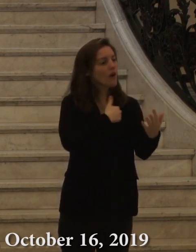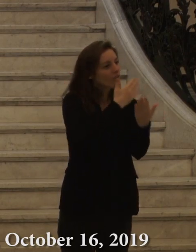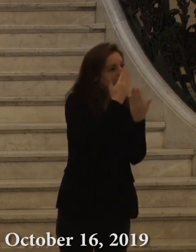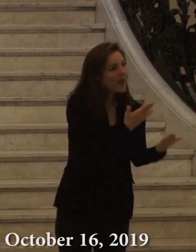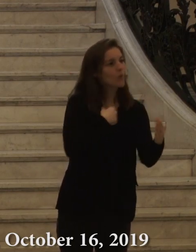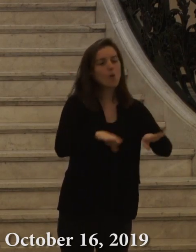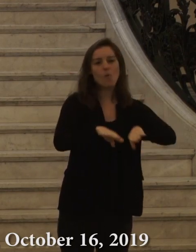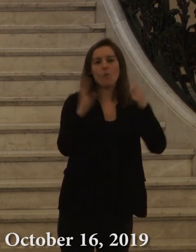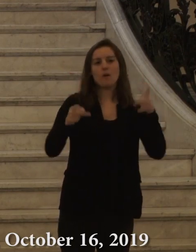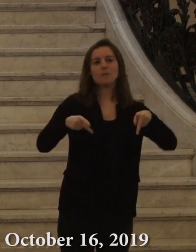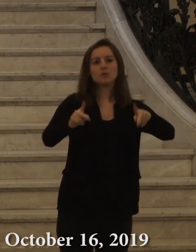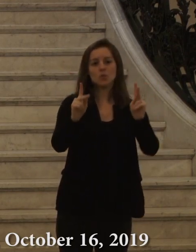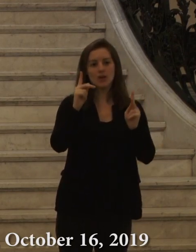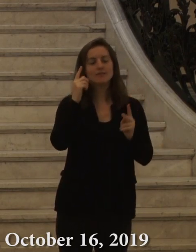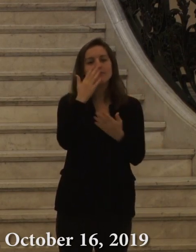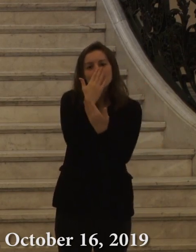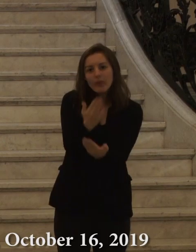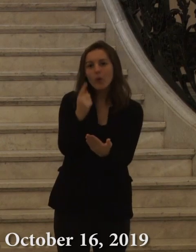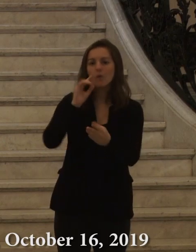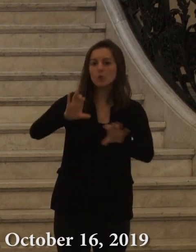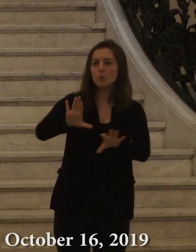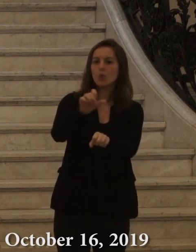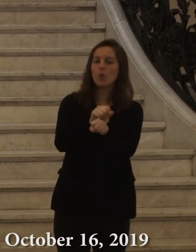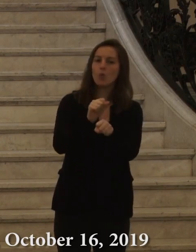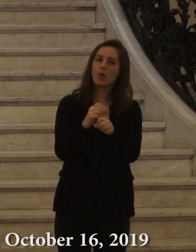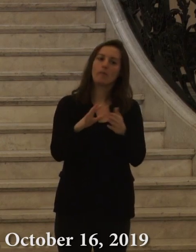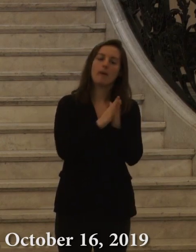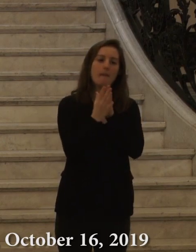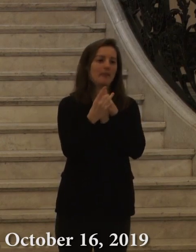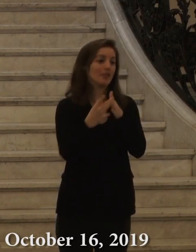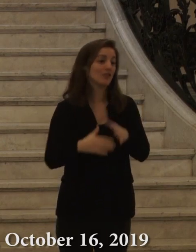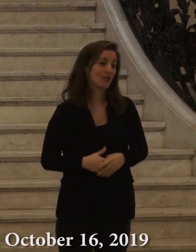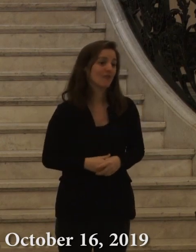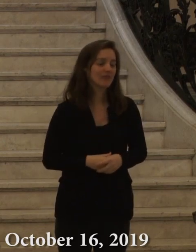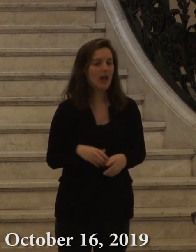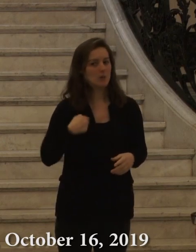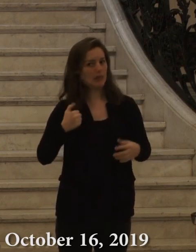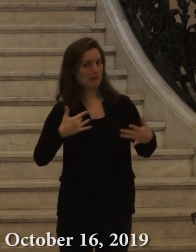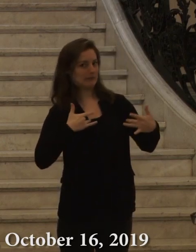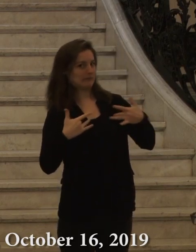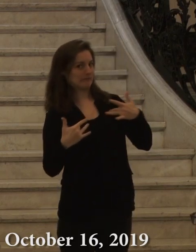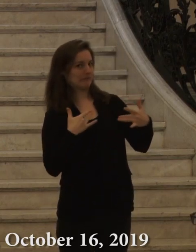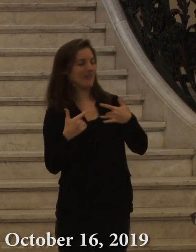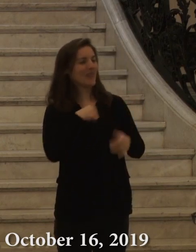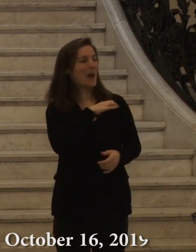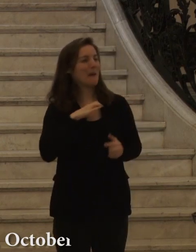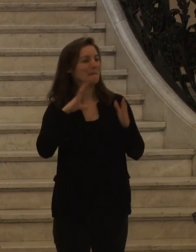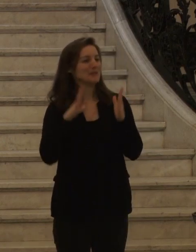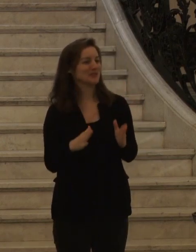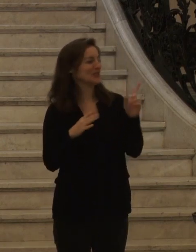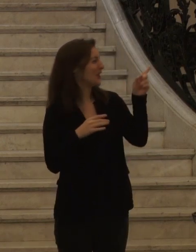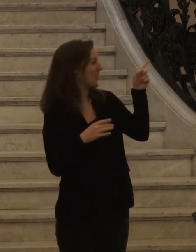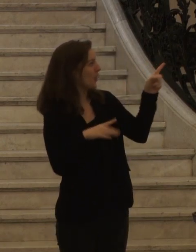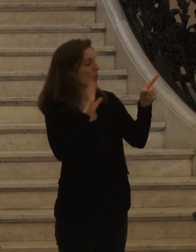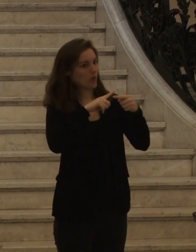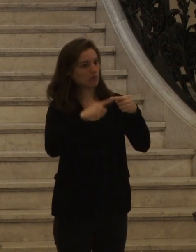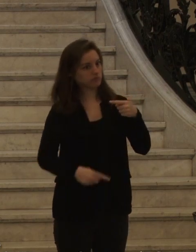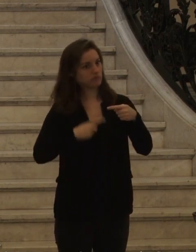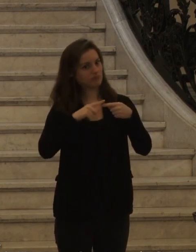thank people for stepping up, for stepping forward. I also, I was a little worried that Commissioner D'Arcangelo was going to be in a little bit of a continuous